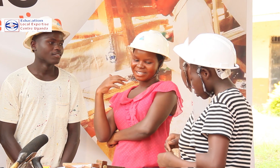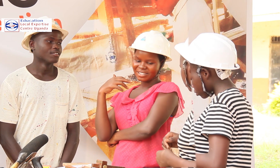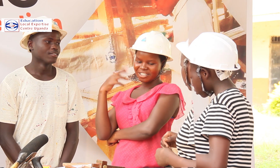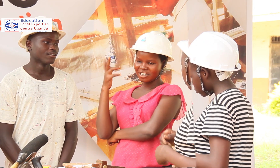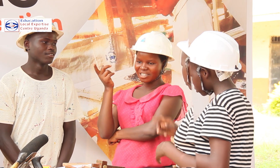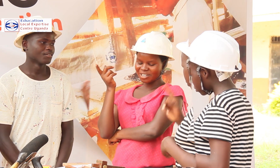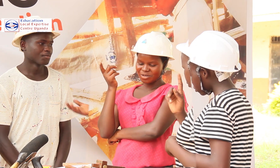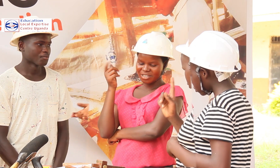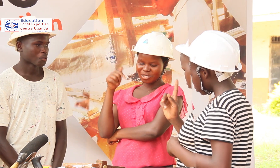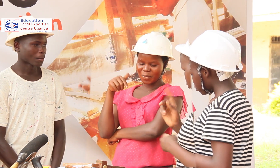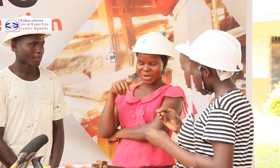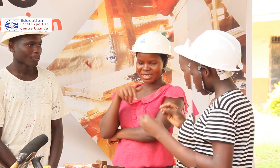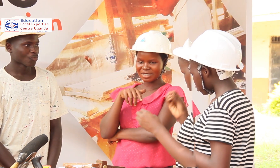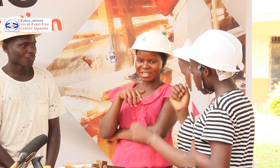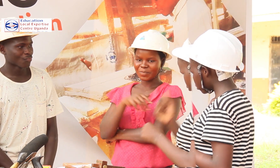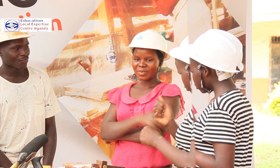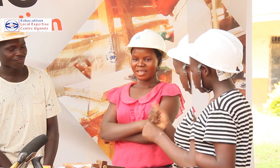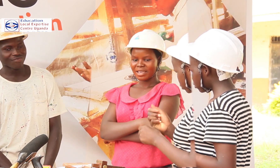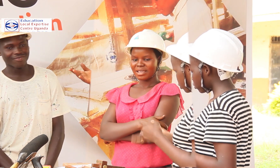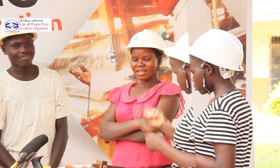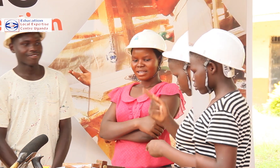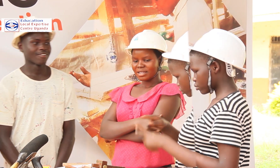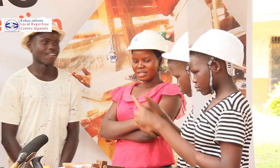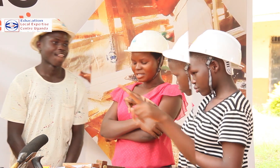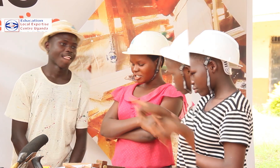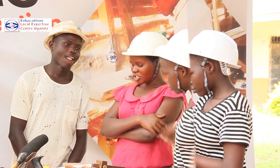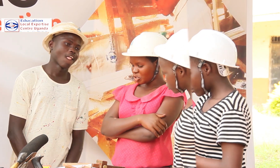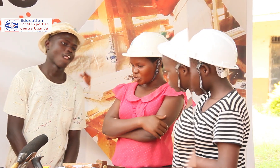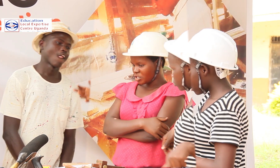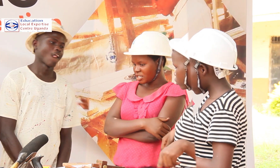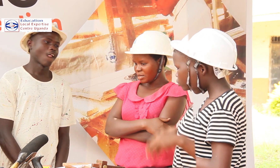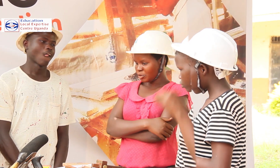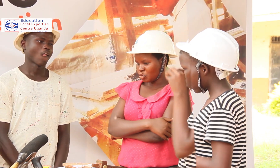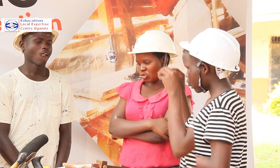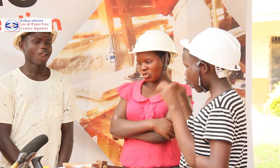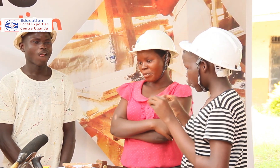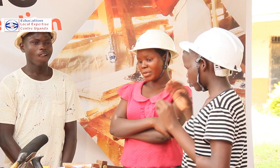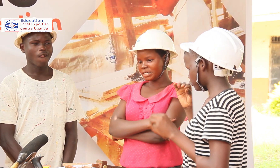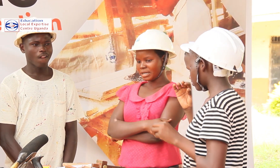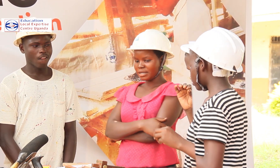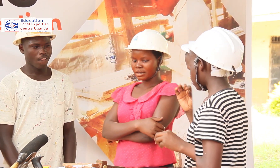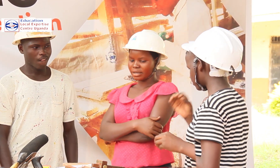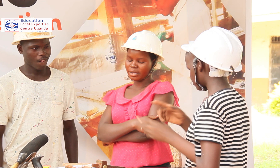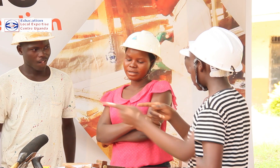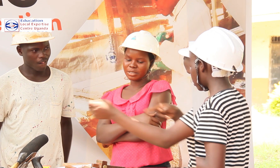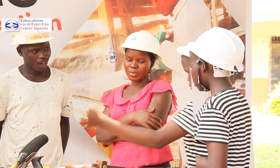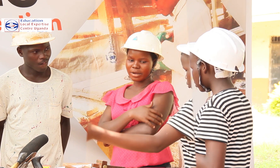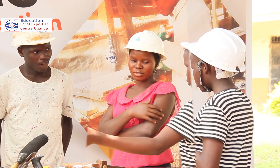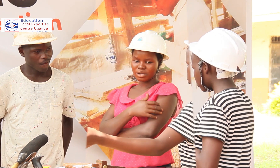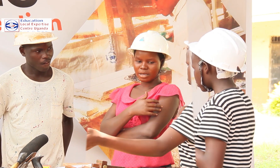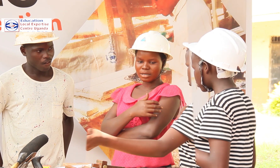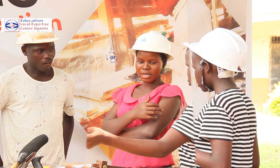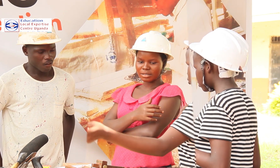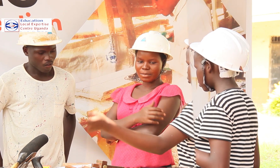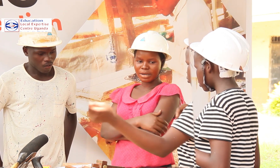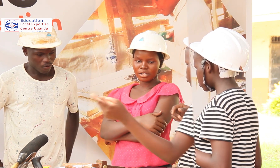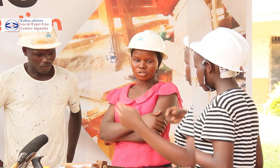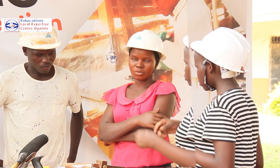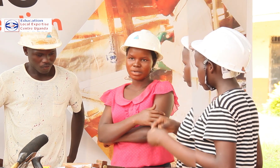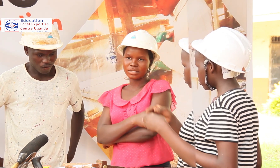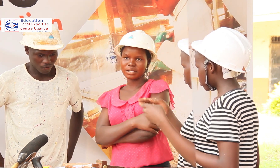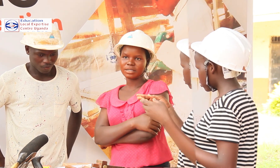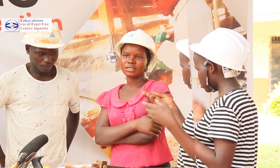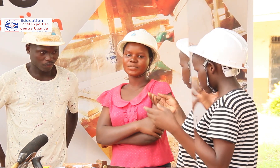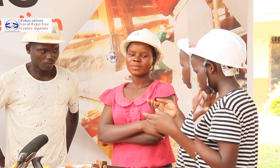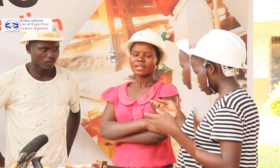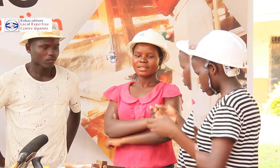man changed this place, the teacher told him to measure, and he has managed